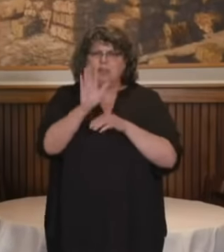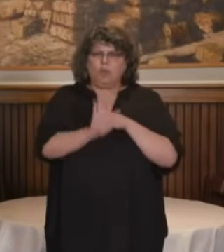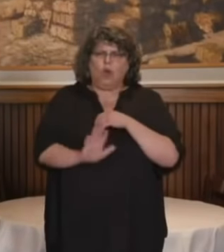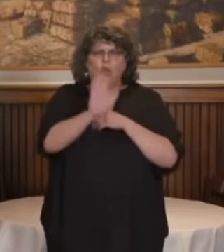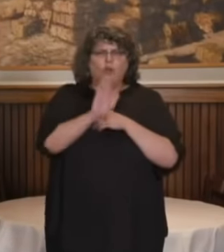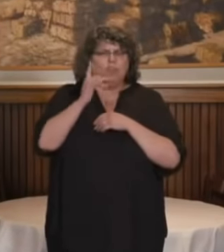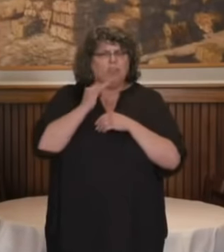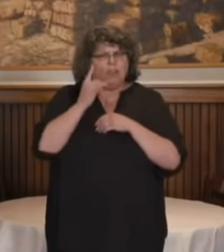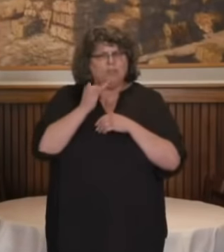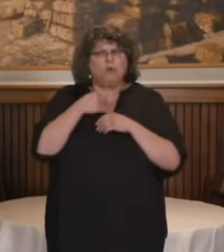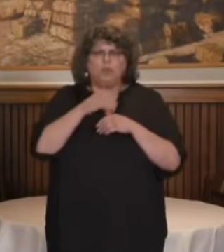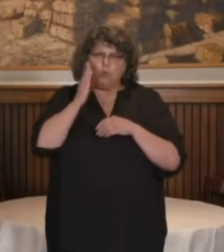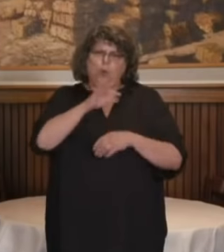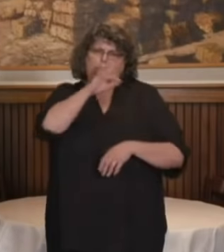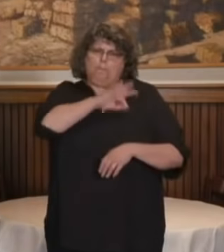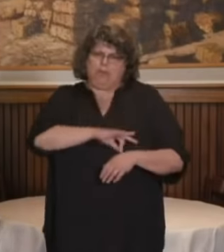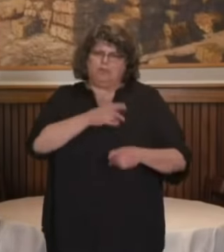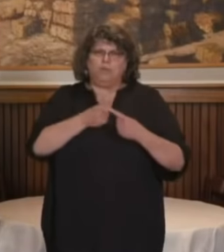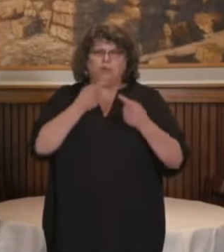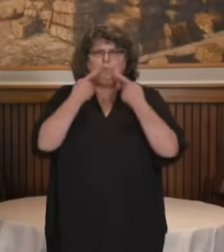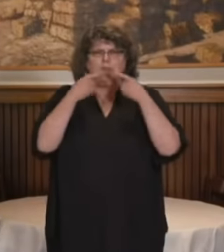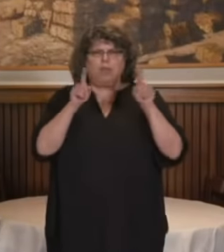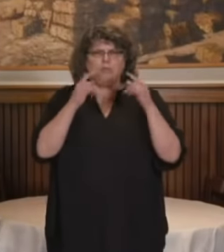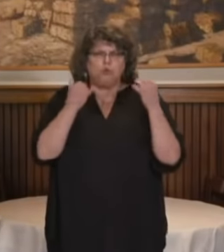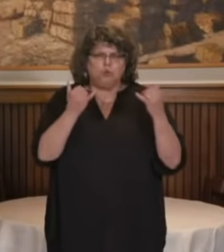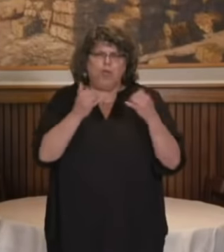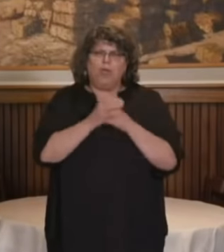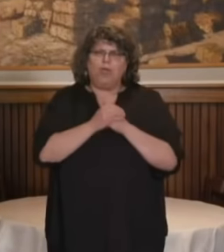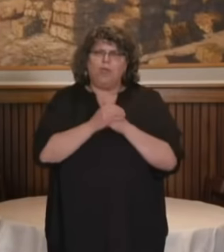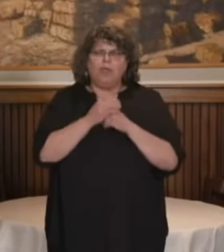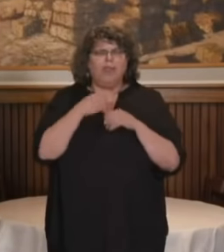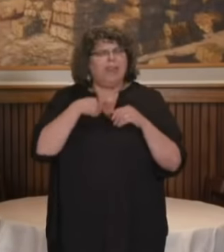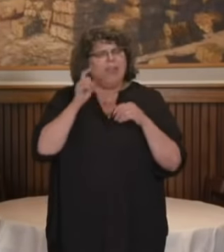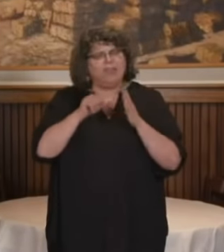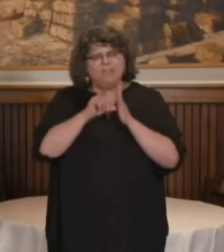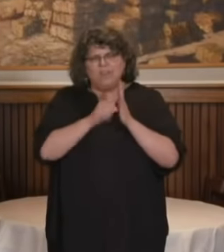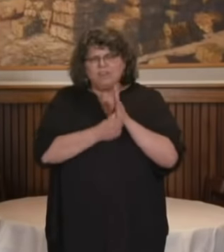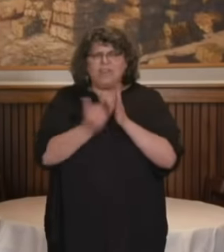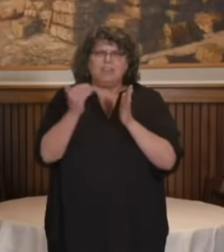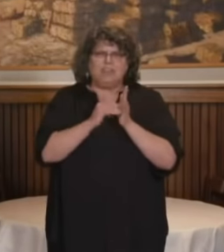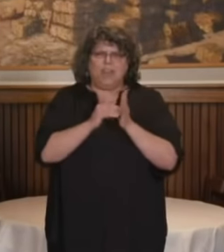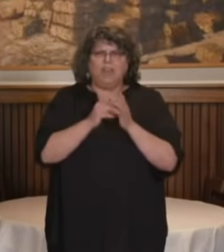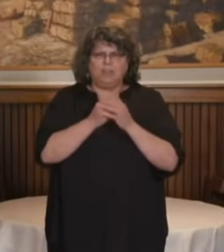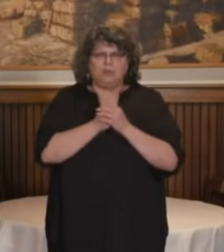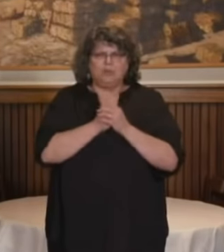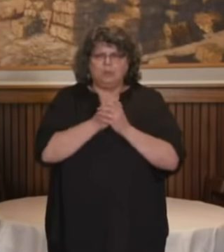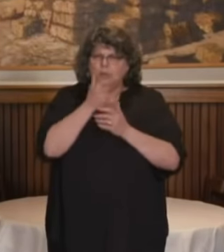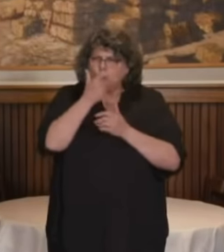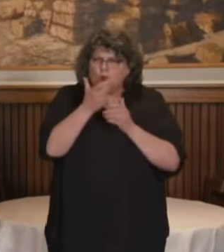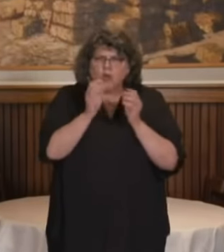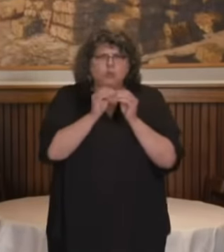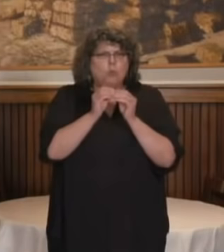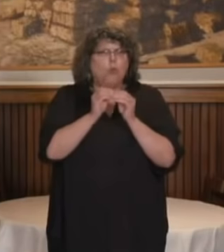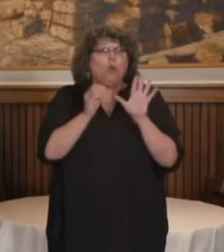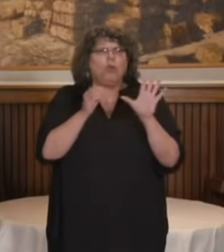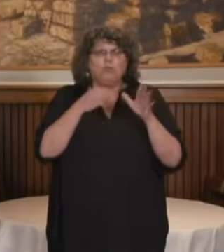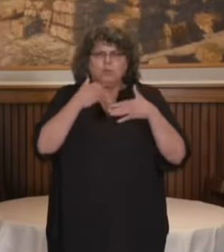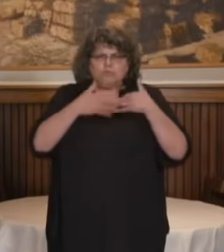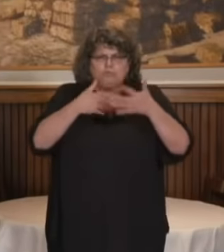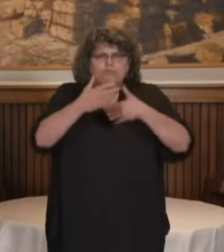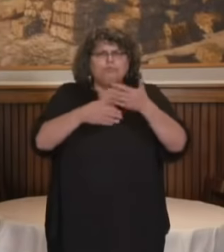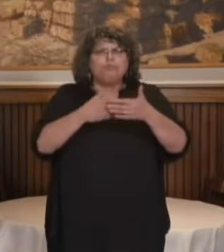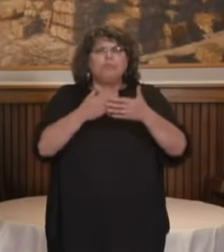here today. And I can't impress upon all of us watching more. As we move into this